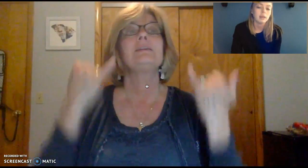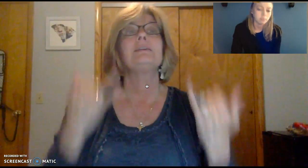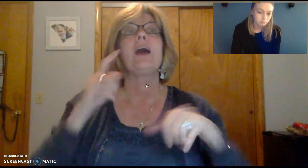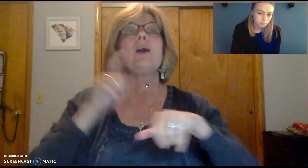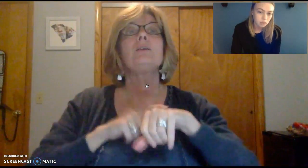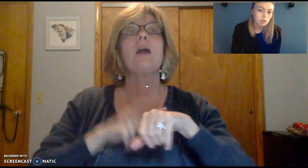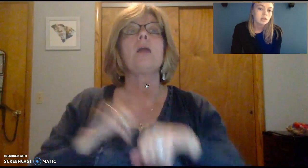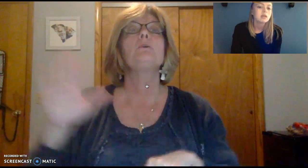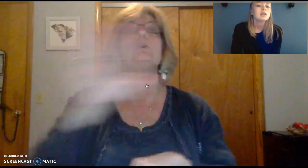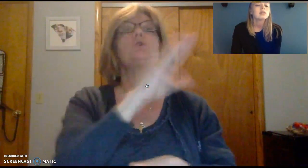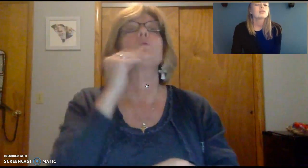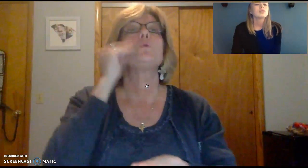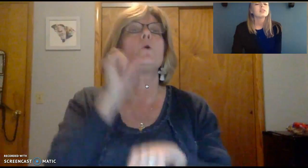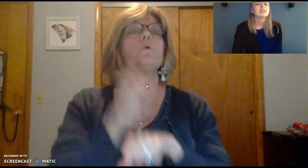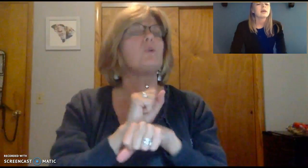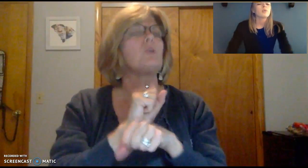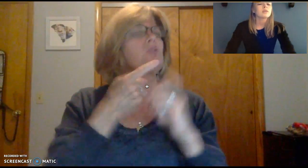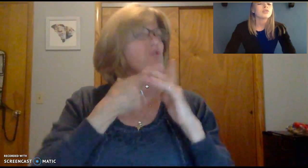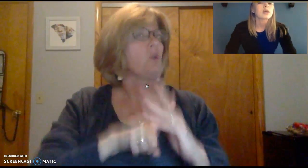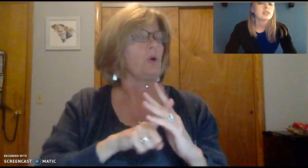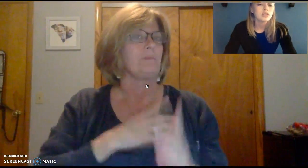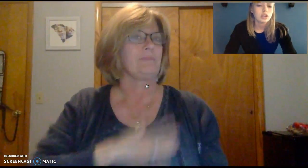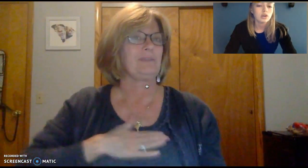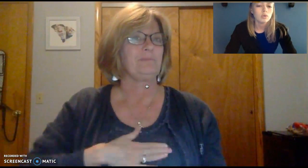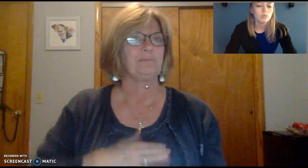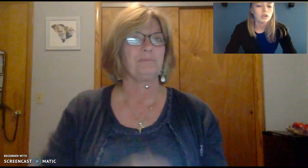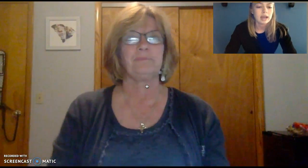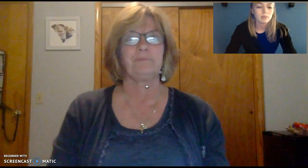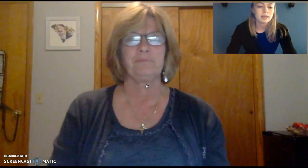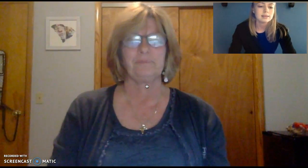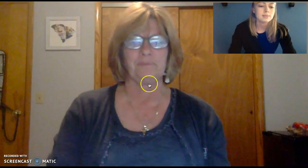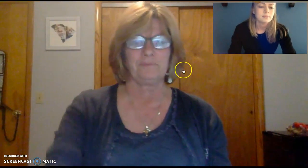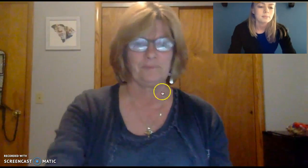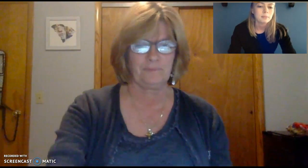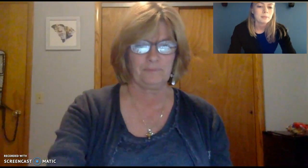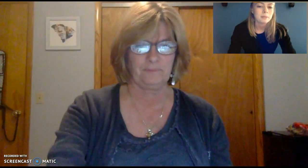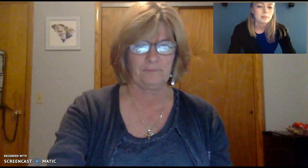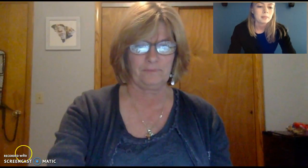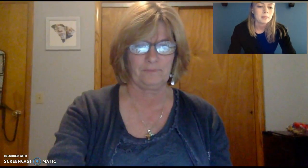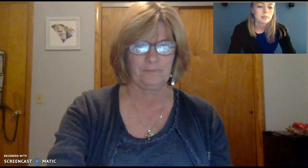Okay. So this time, why don't you guys start your homework now, please?